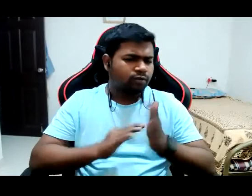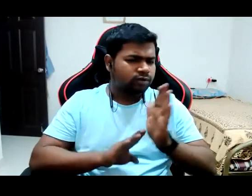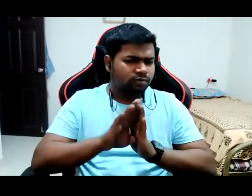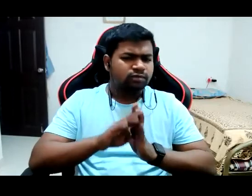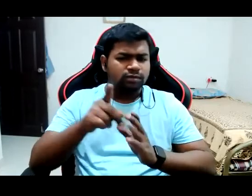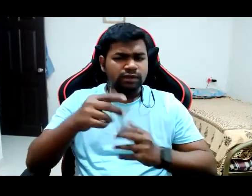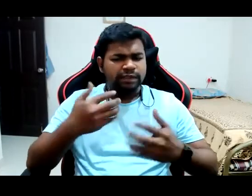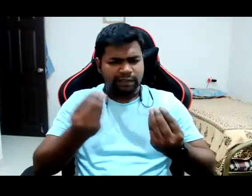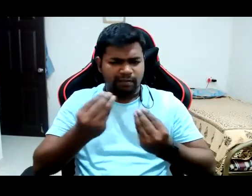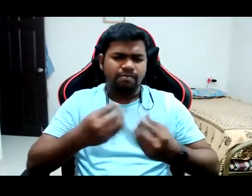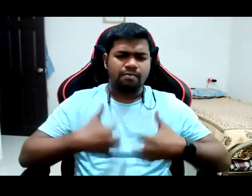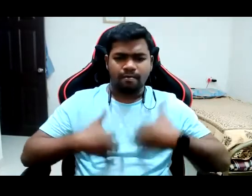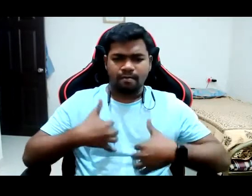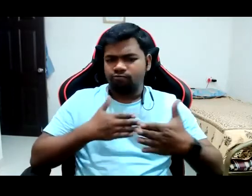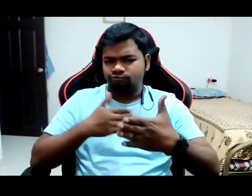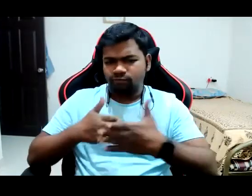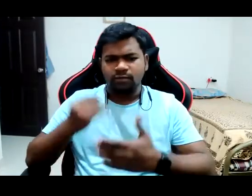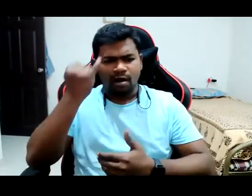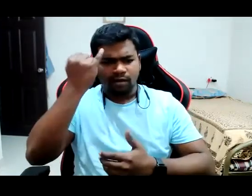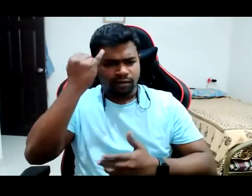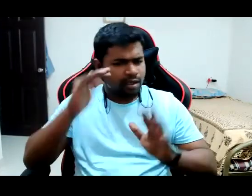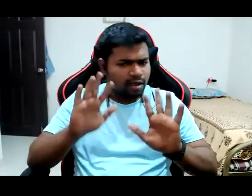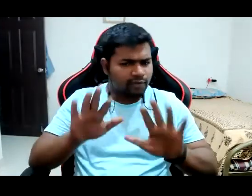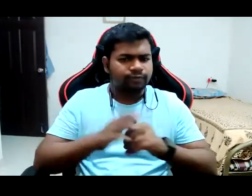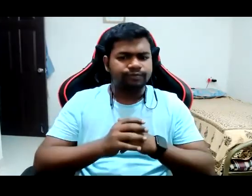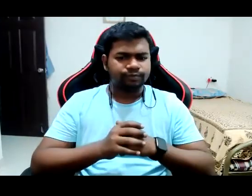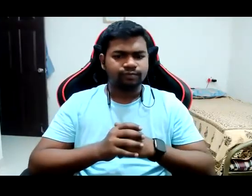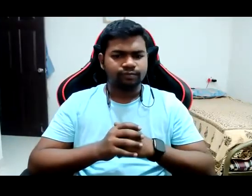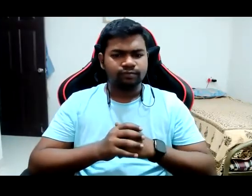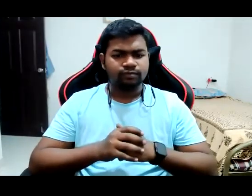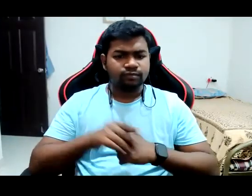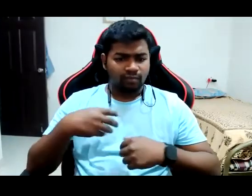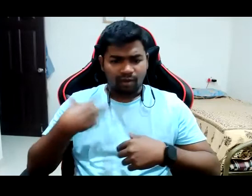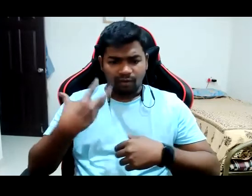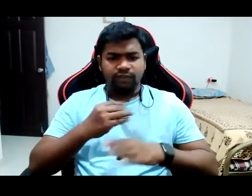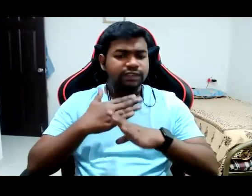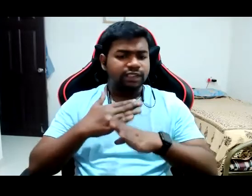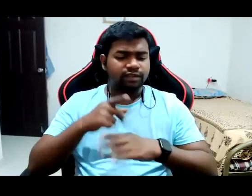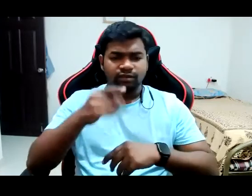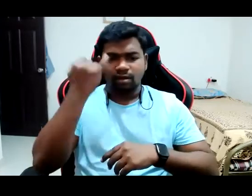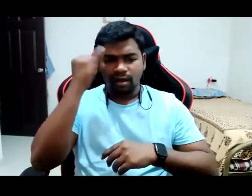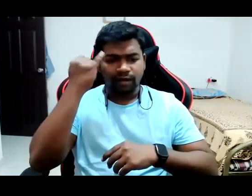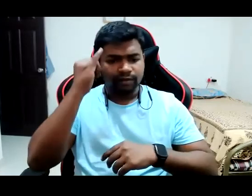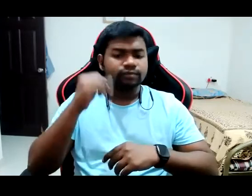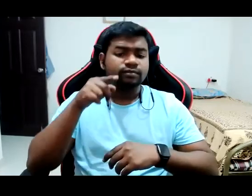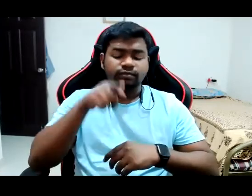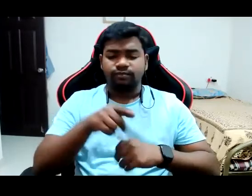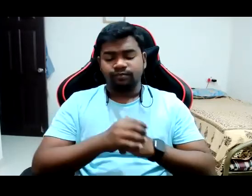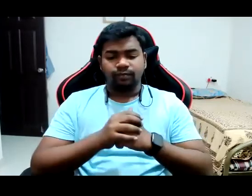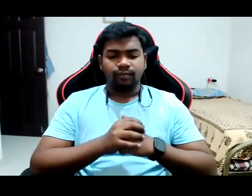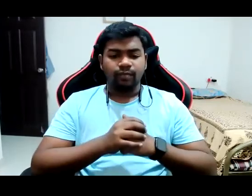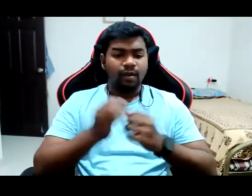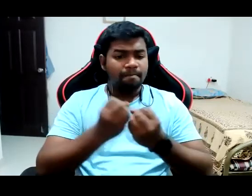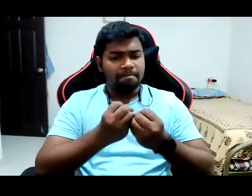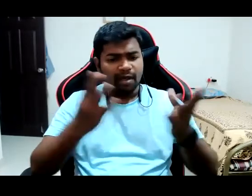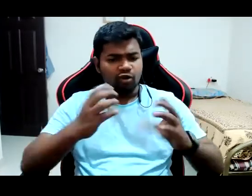ideas. And so the idea is that people with and without disabilities, people with disabilities share these ideas, and there'll be a conversation on many of these